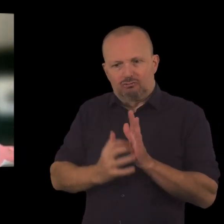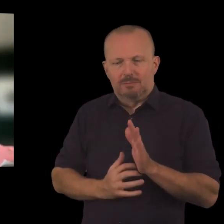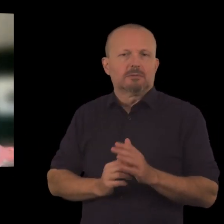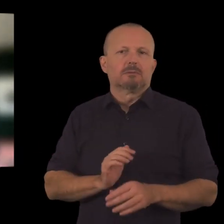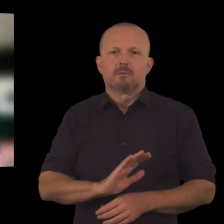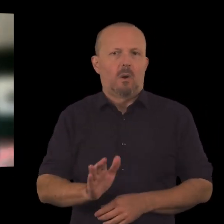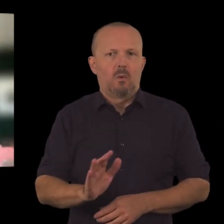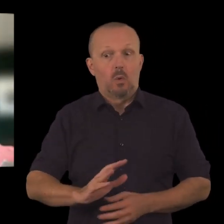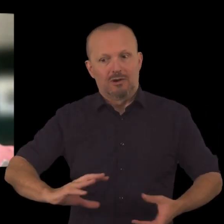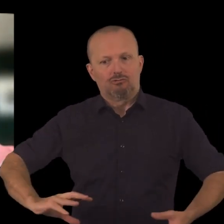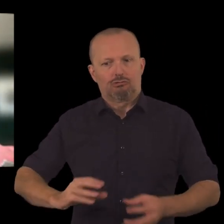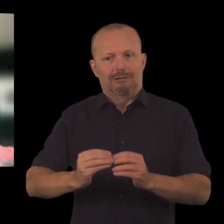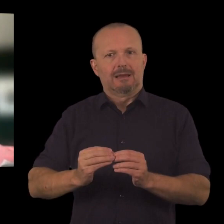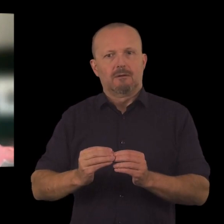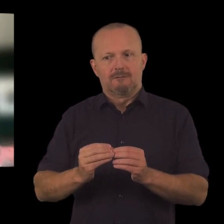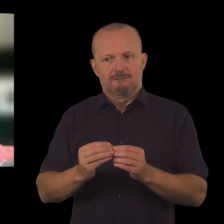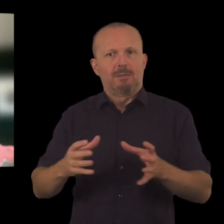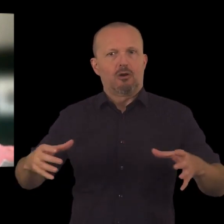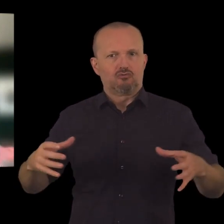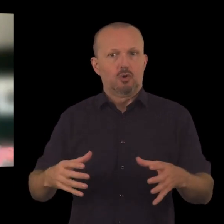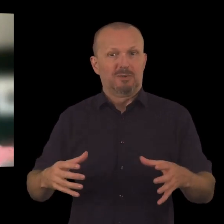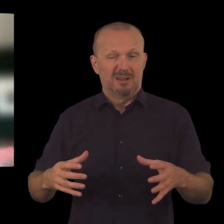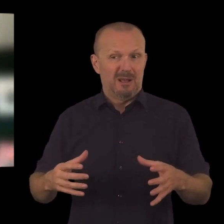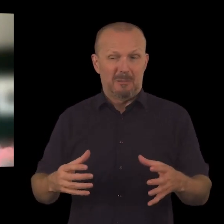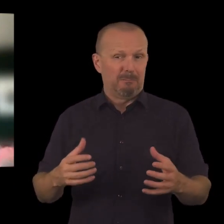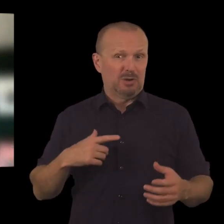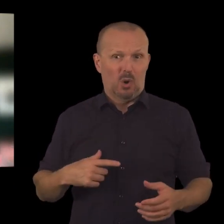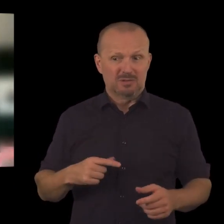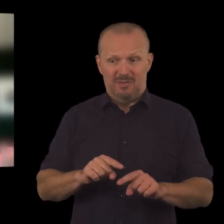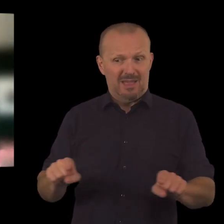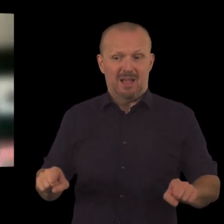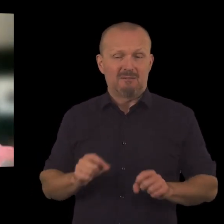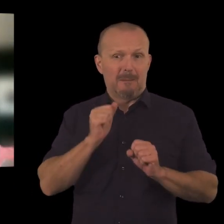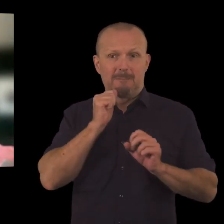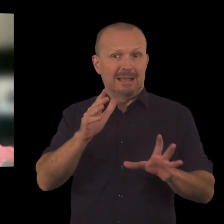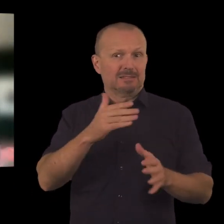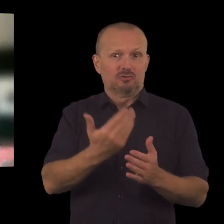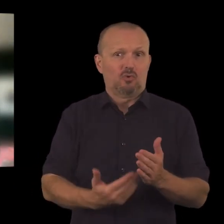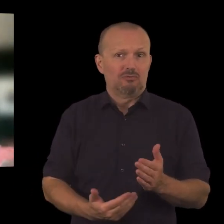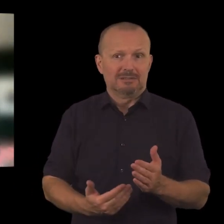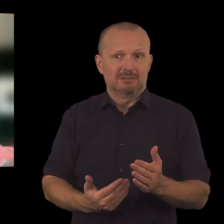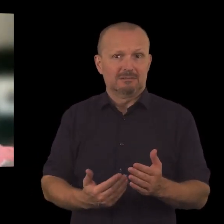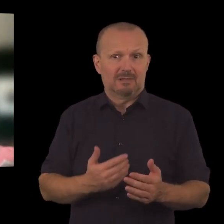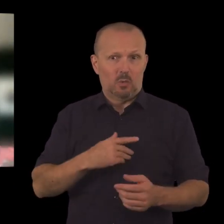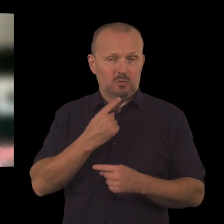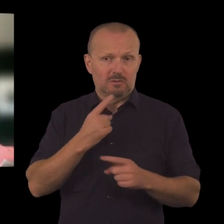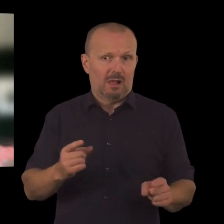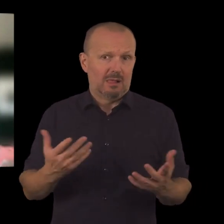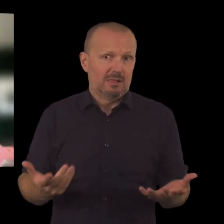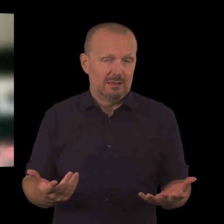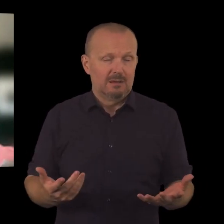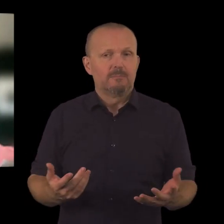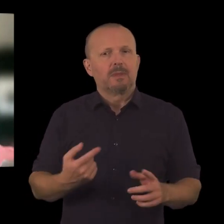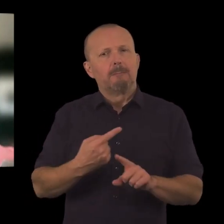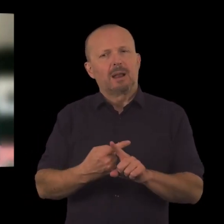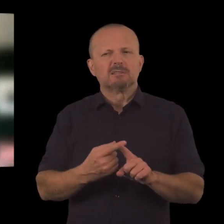So most of our work is devised. So that means everyone in the group is creating it together rather than